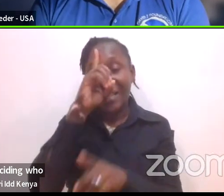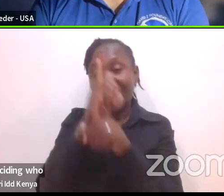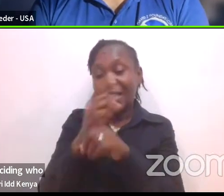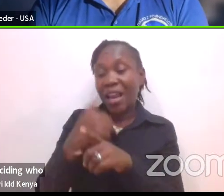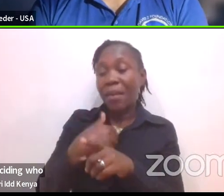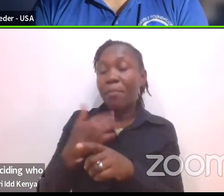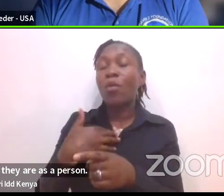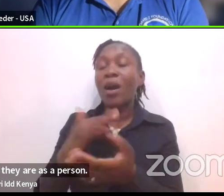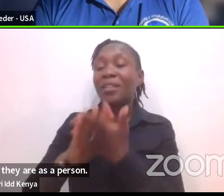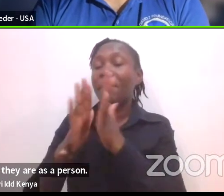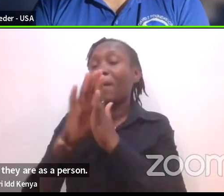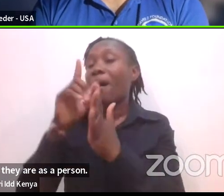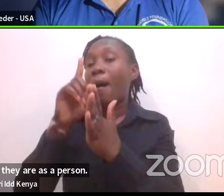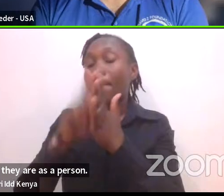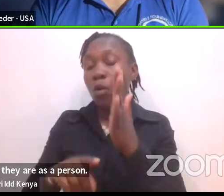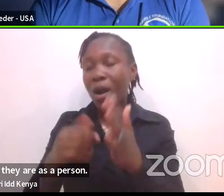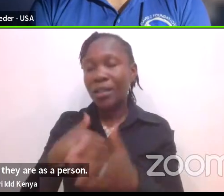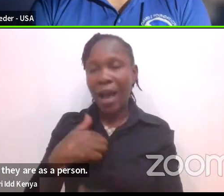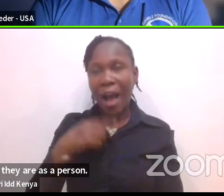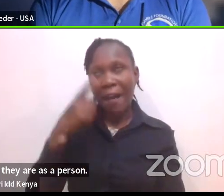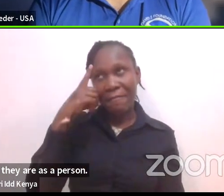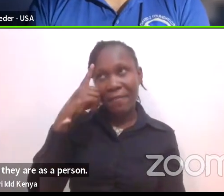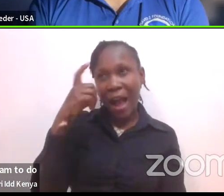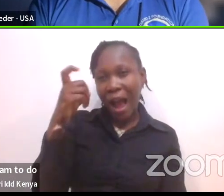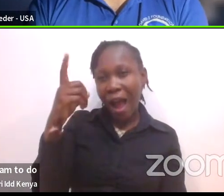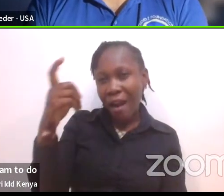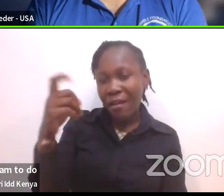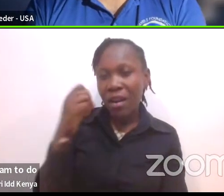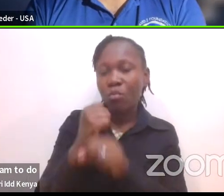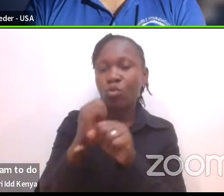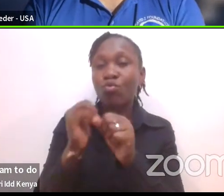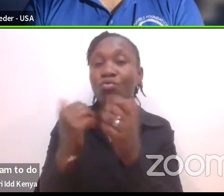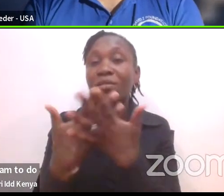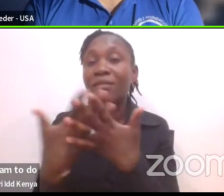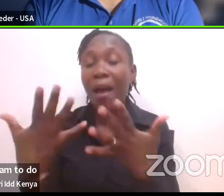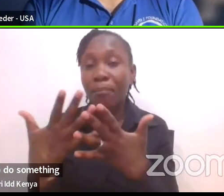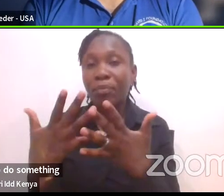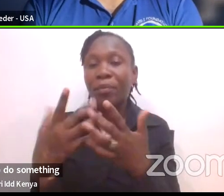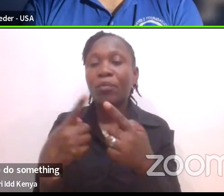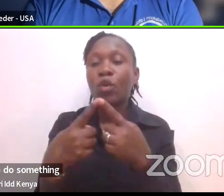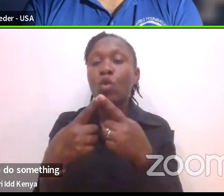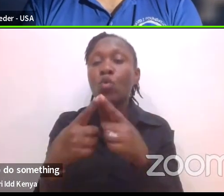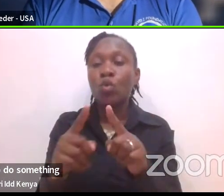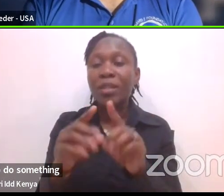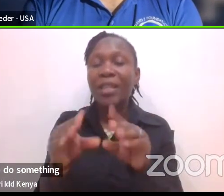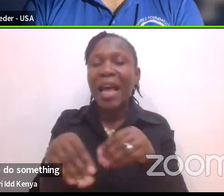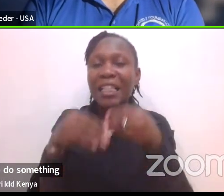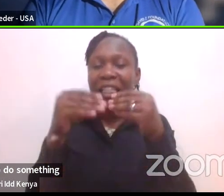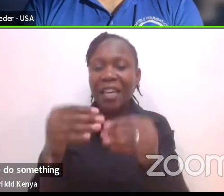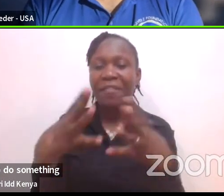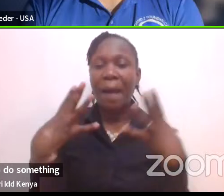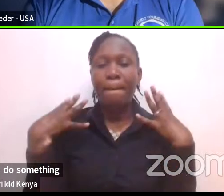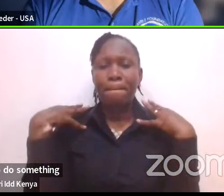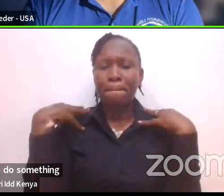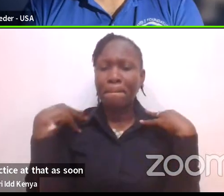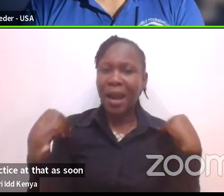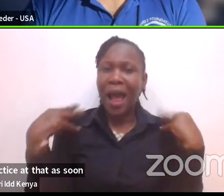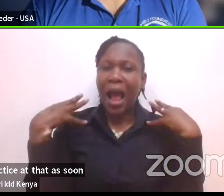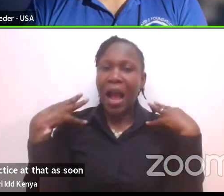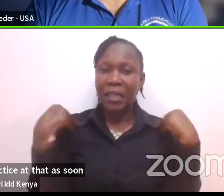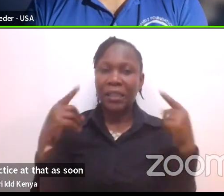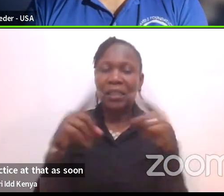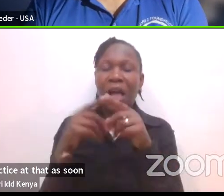If somebody has a dream to do something, start giving them low stakes practice at that as soon as humanly